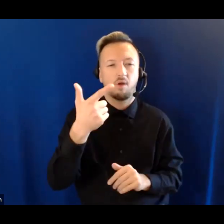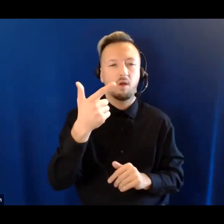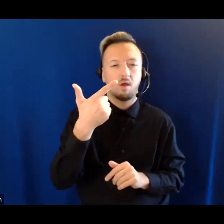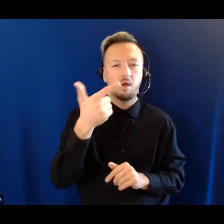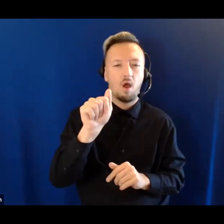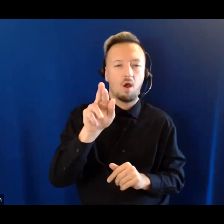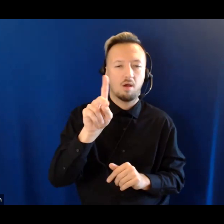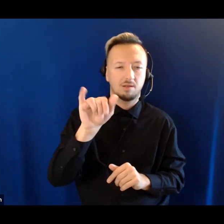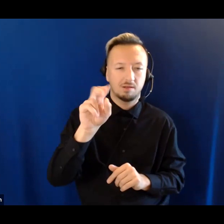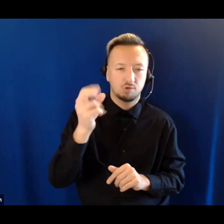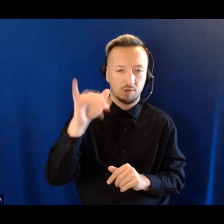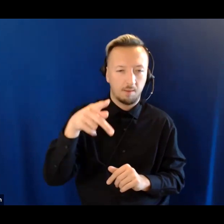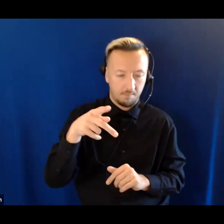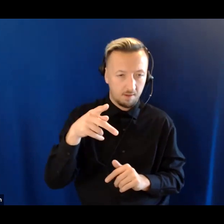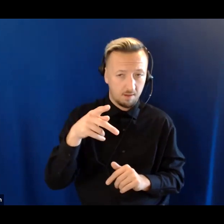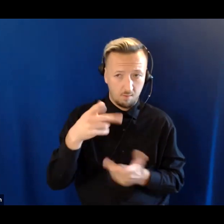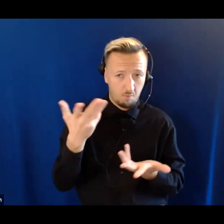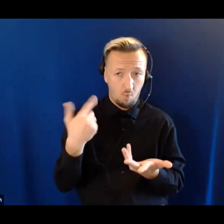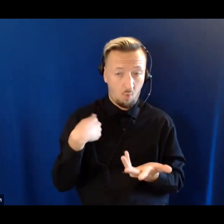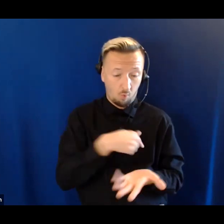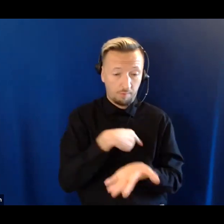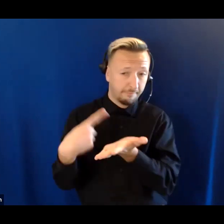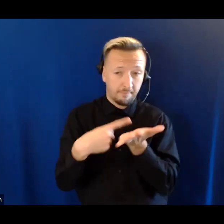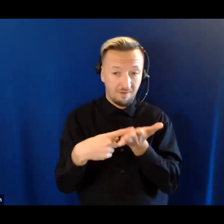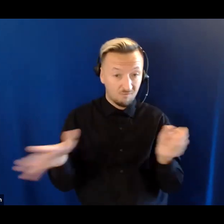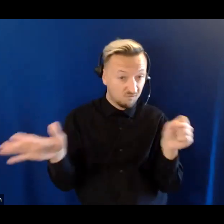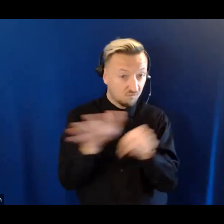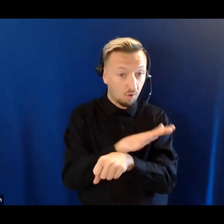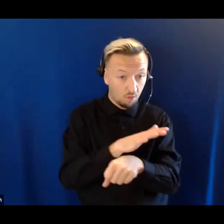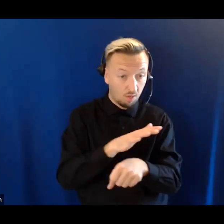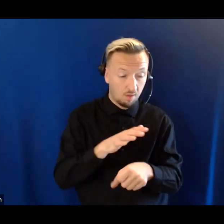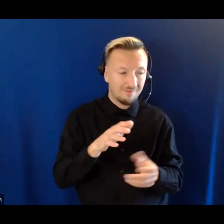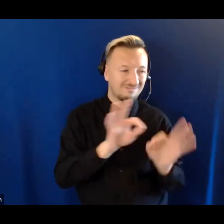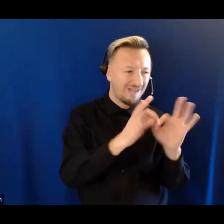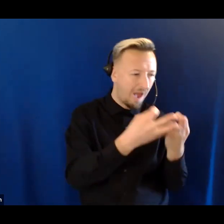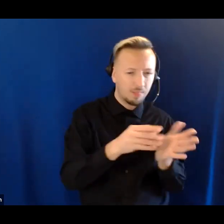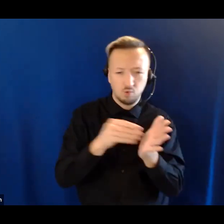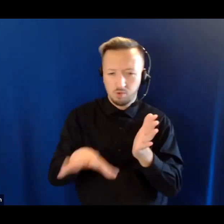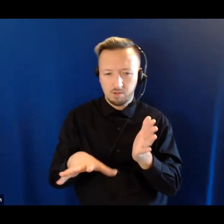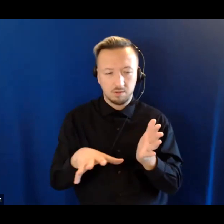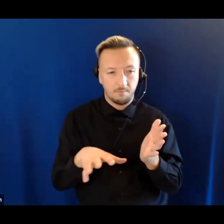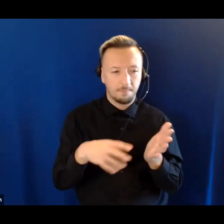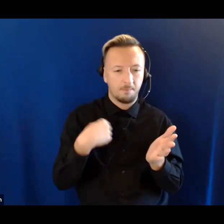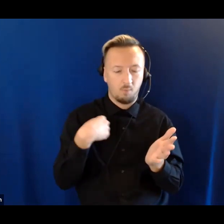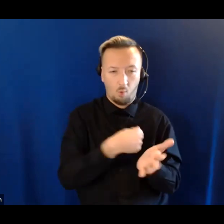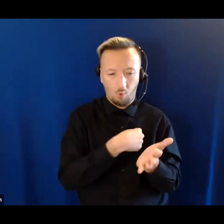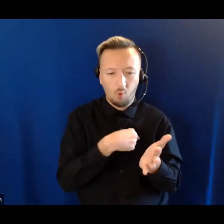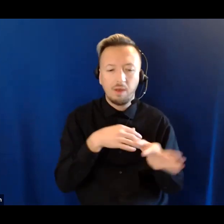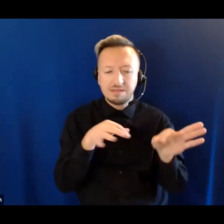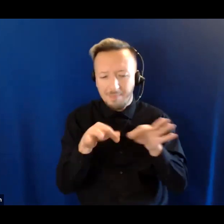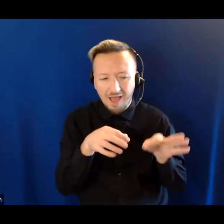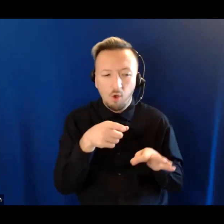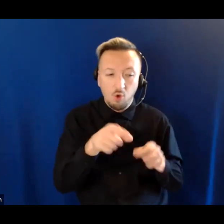about what options there were. We talked to the families and to students about, how to obtain